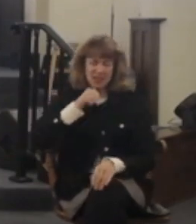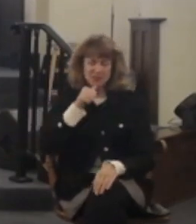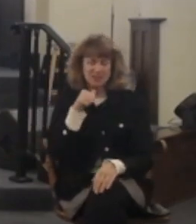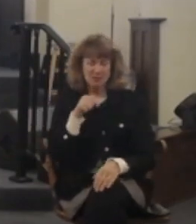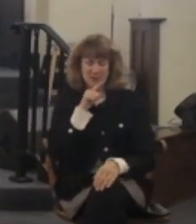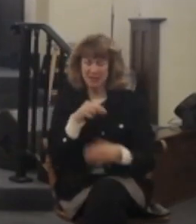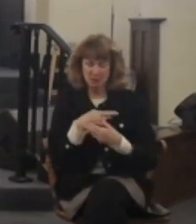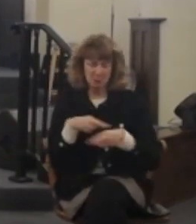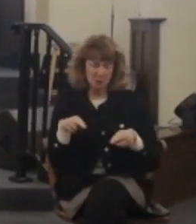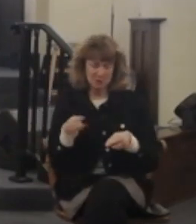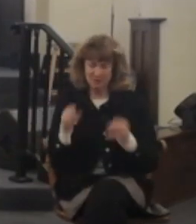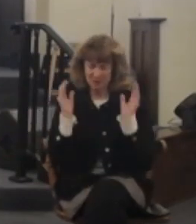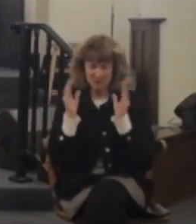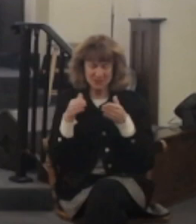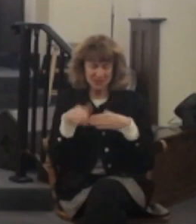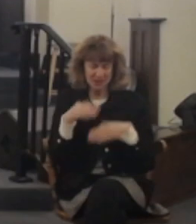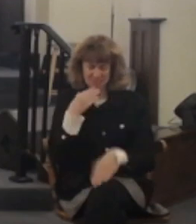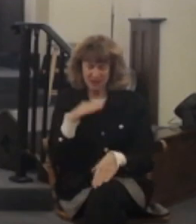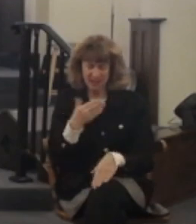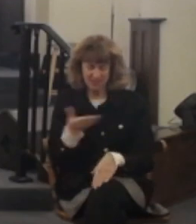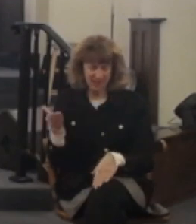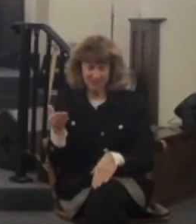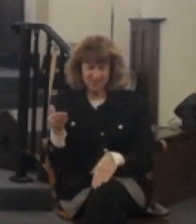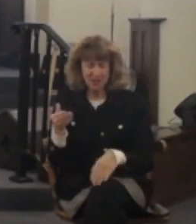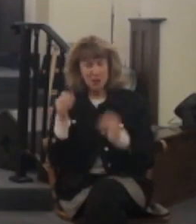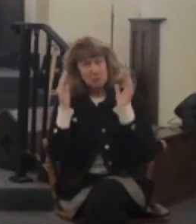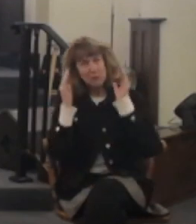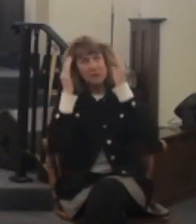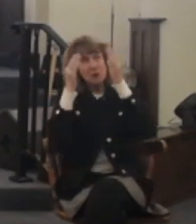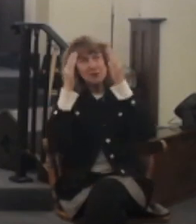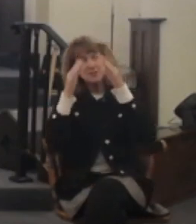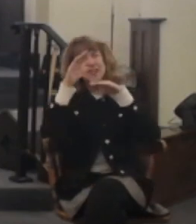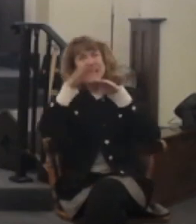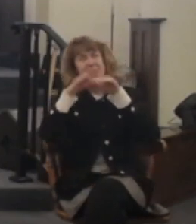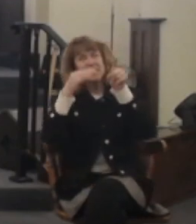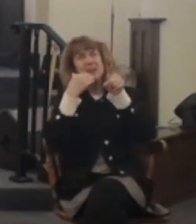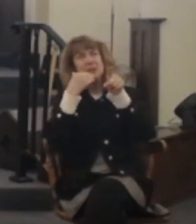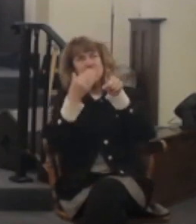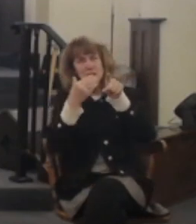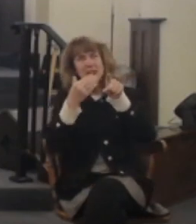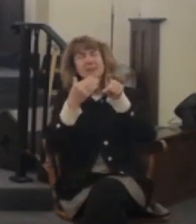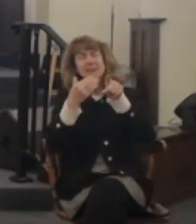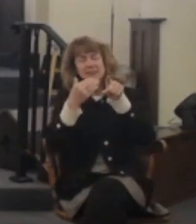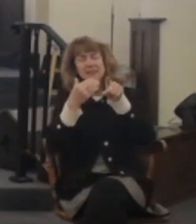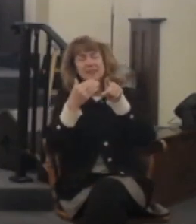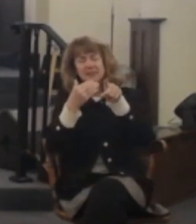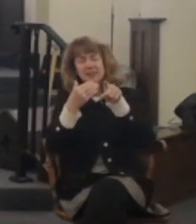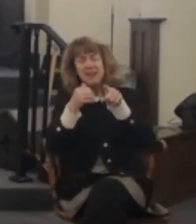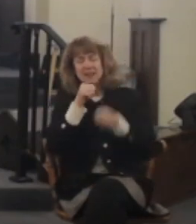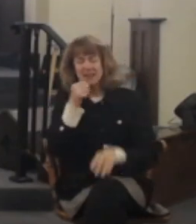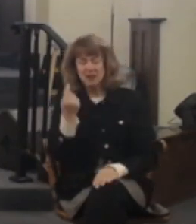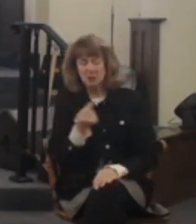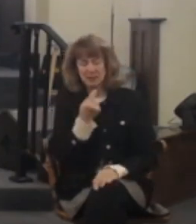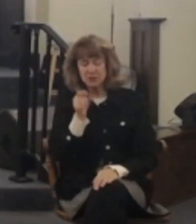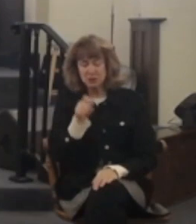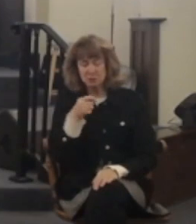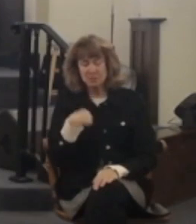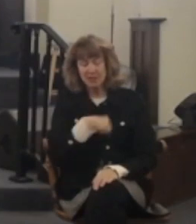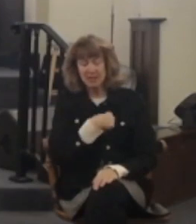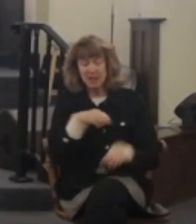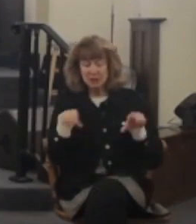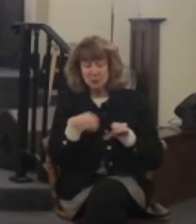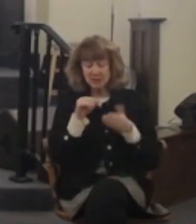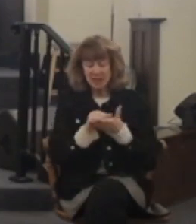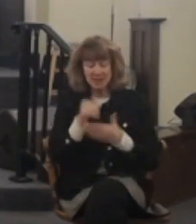bad things because we're so filled with focusing and thinking about everything that's good. So not only should we be doing that in